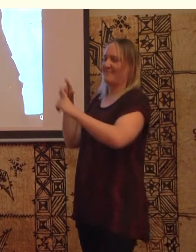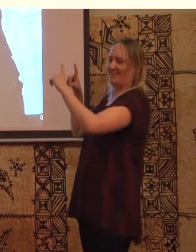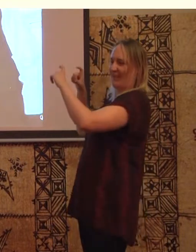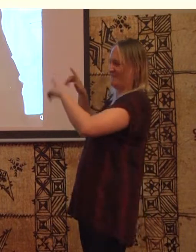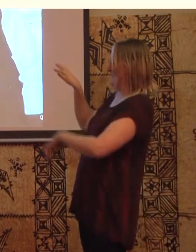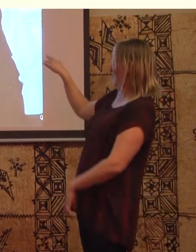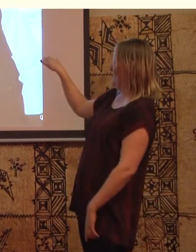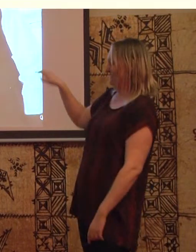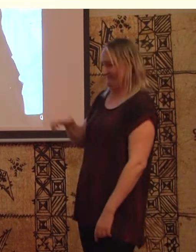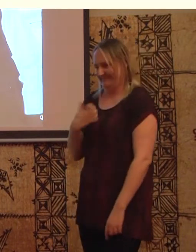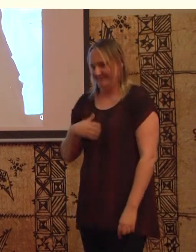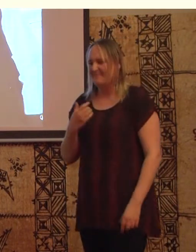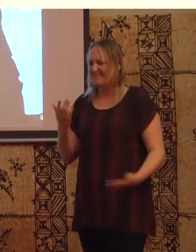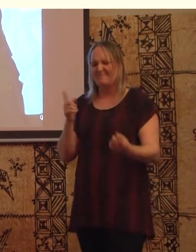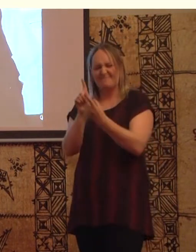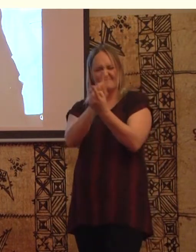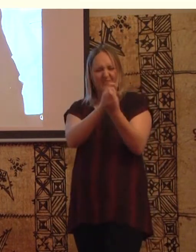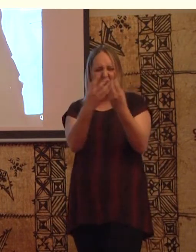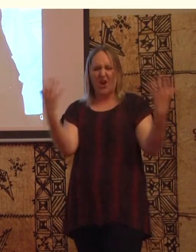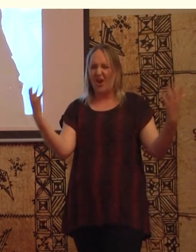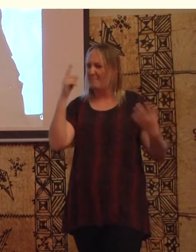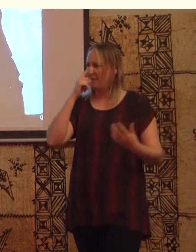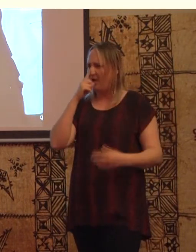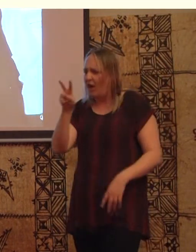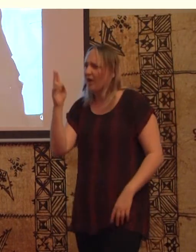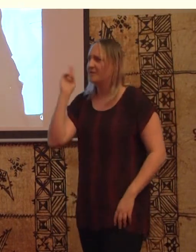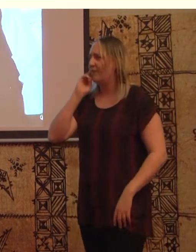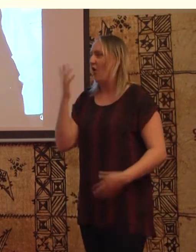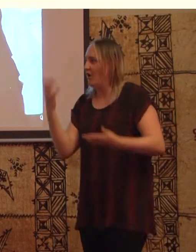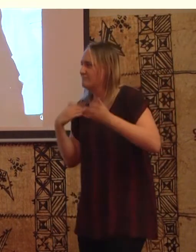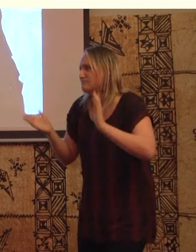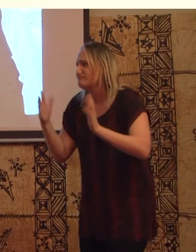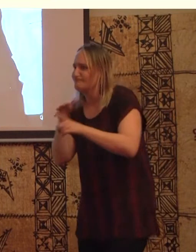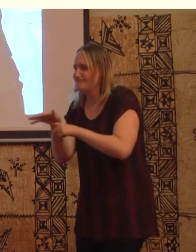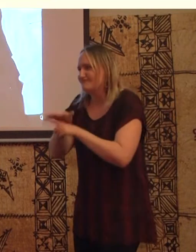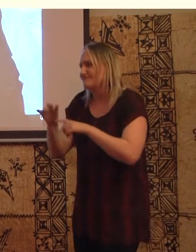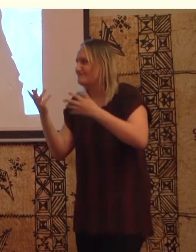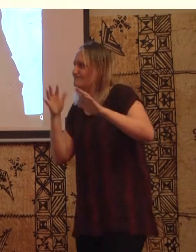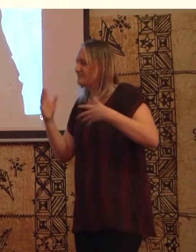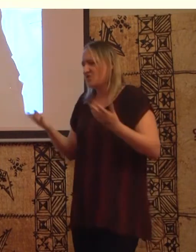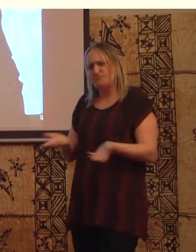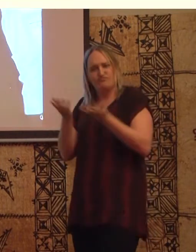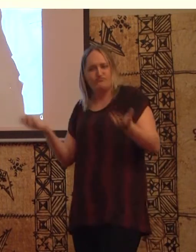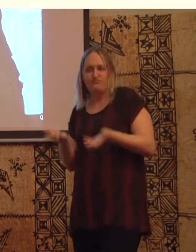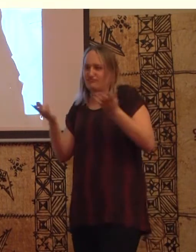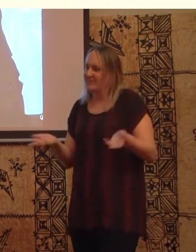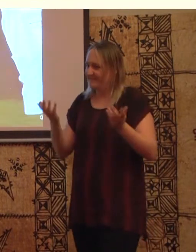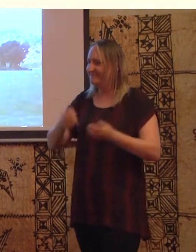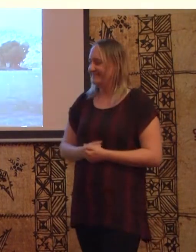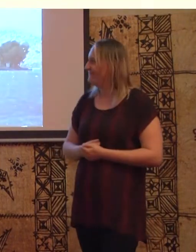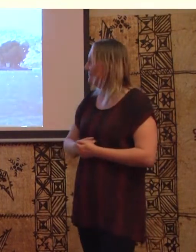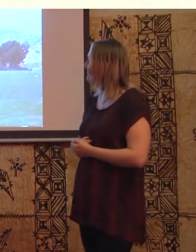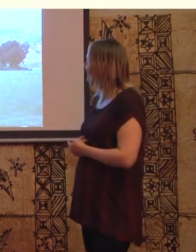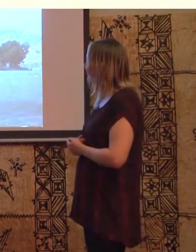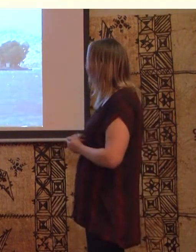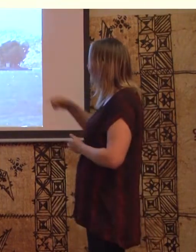me, and so I got a photo of them. Yeah, I was a little bit frustrated with it, but there were lots of people who tried to have a chat with me and gave